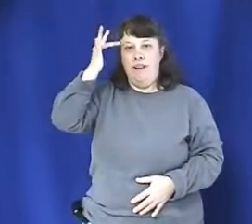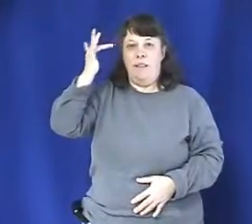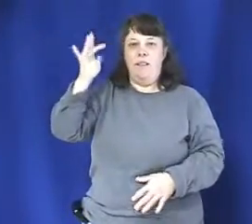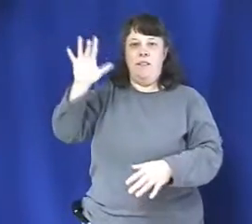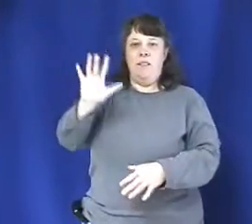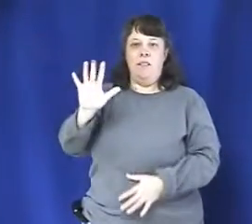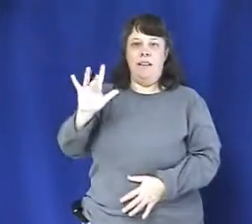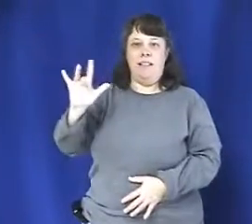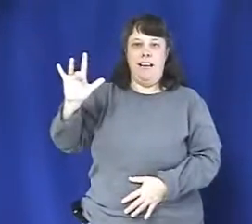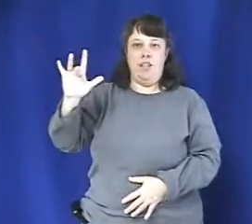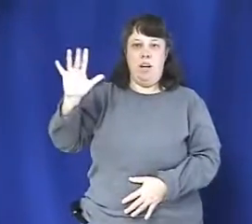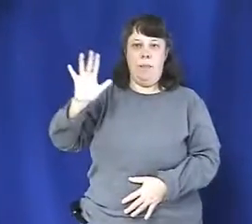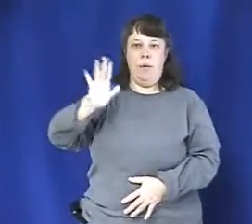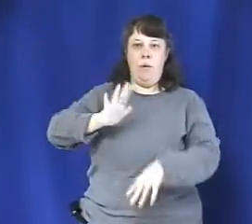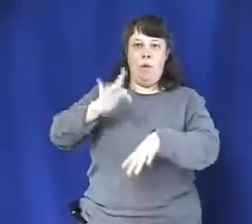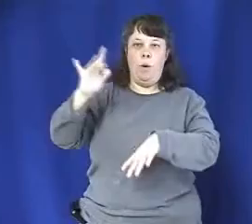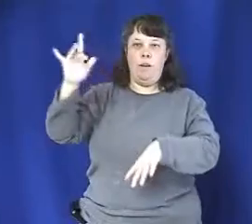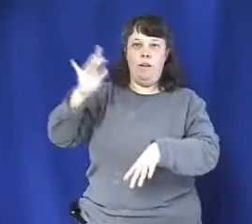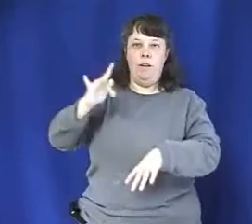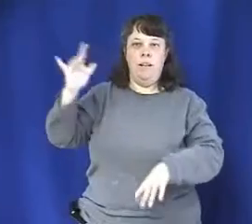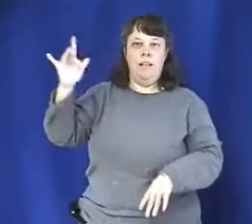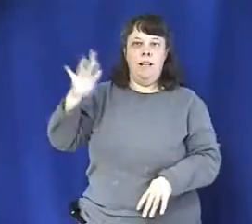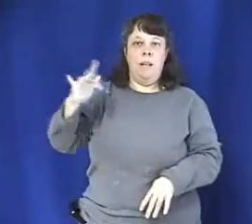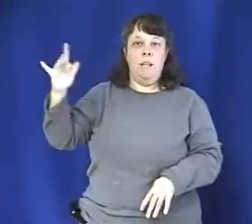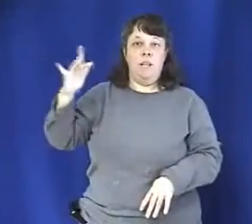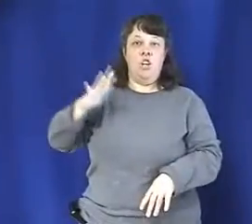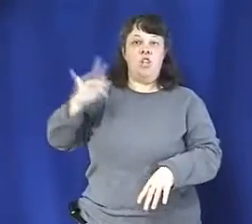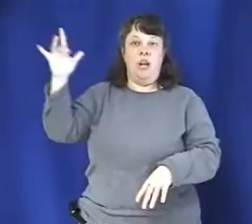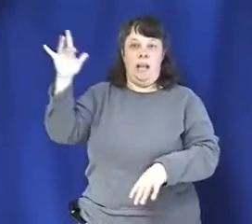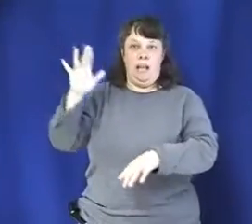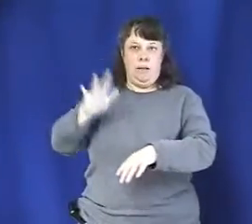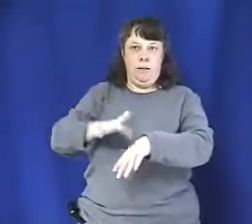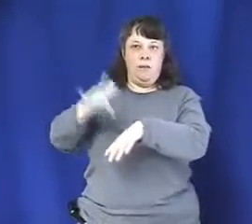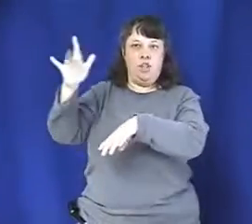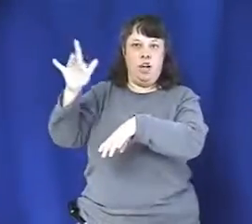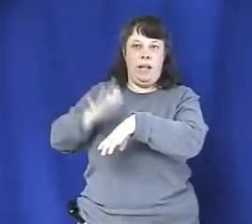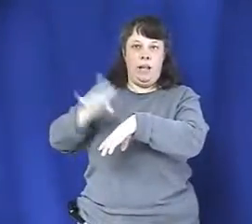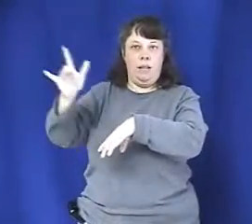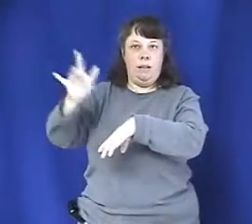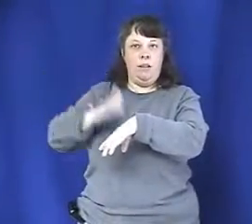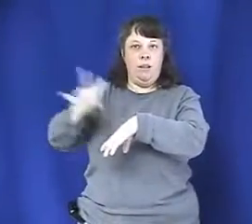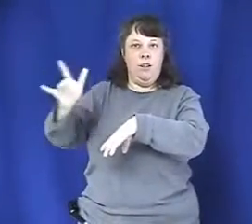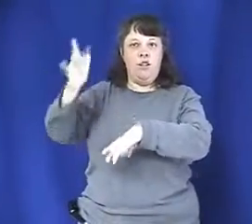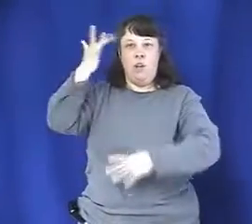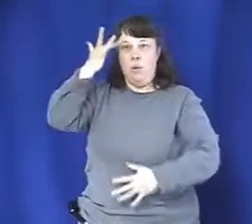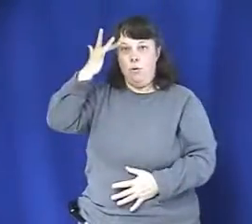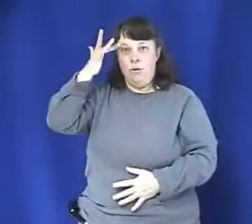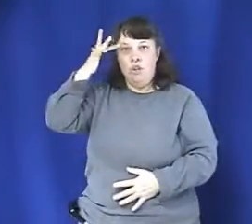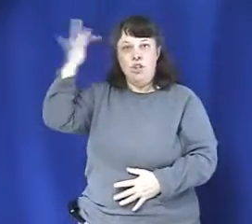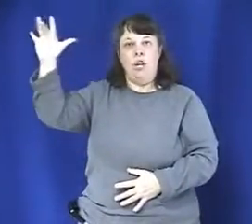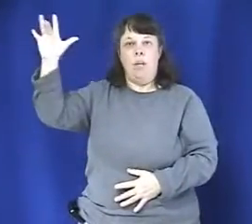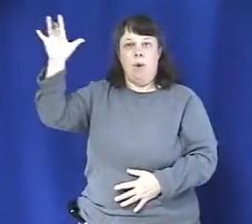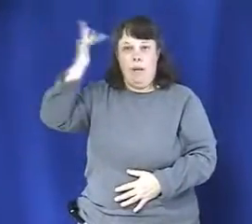that this hand shape with a wiggle means shiny, shiny. So, shiny